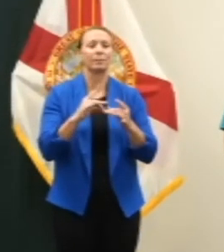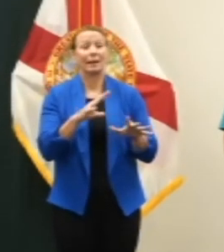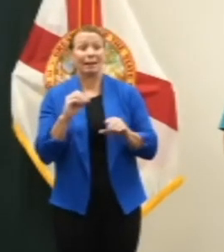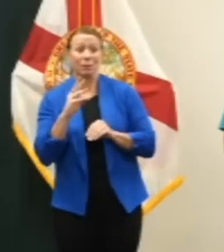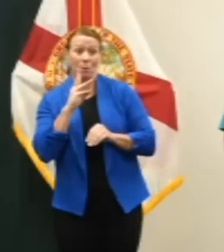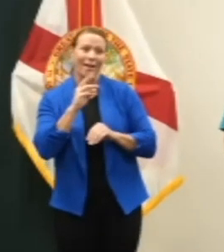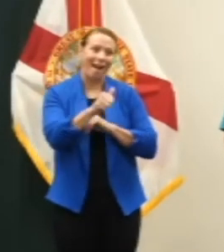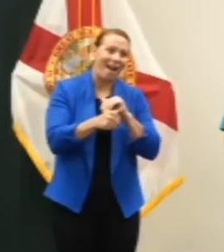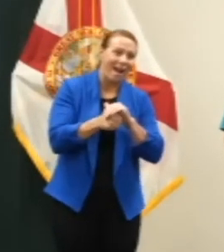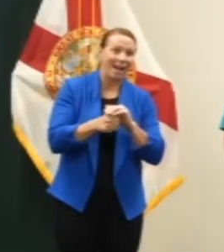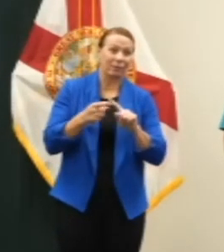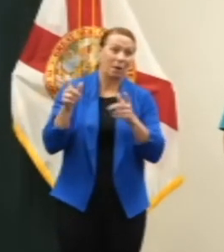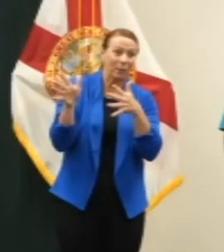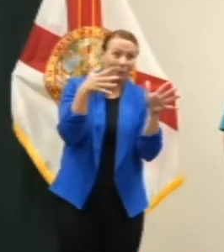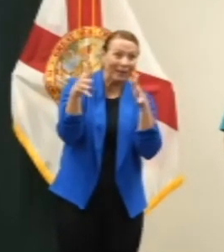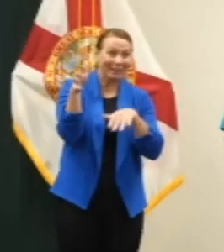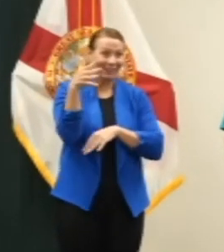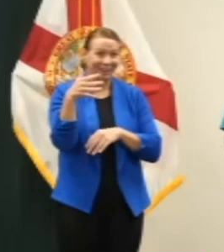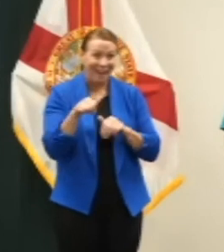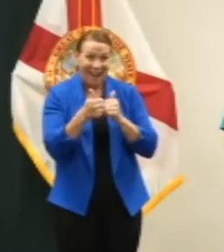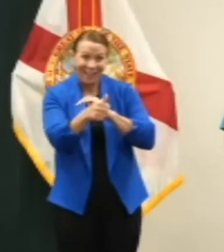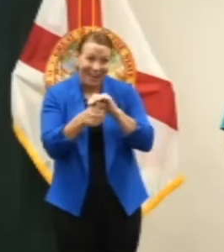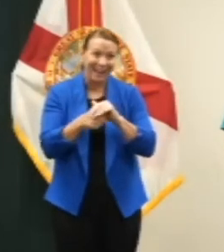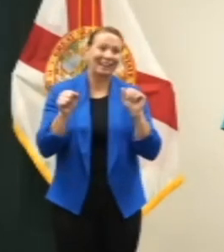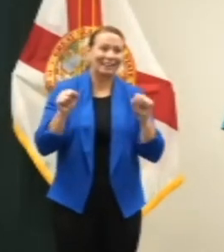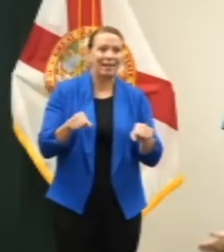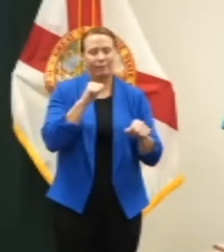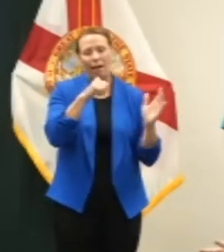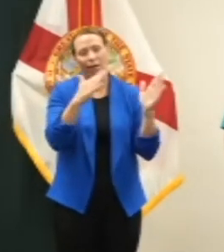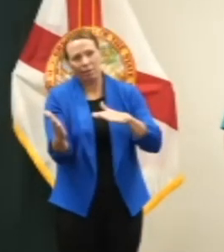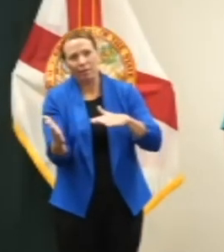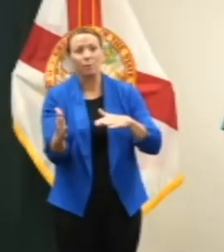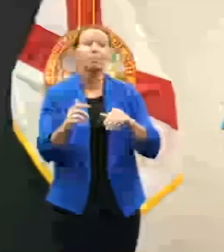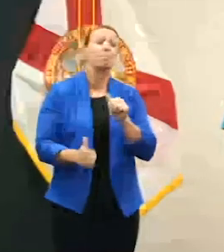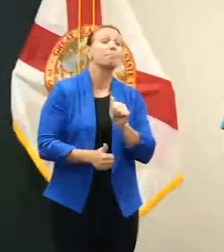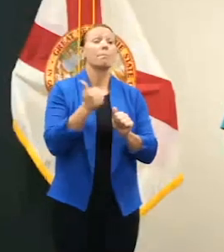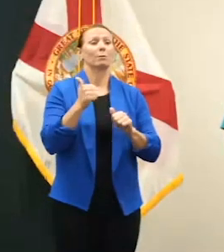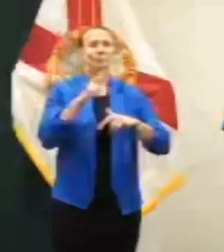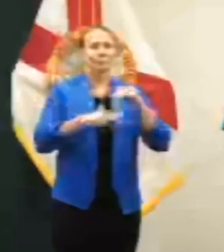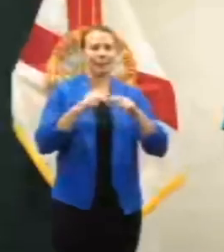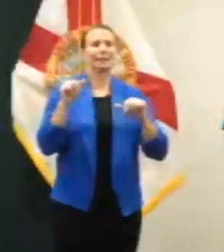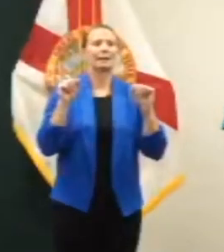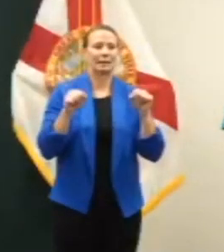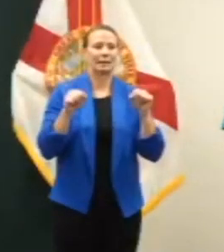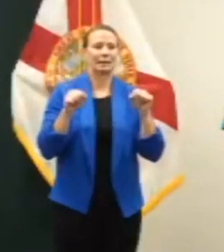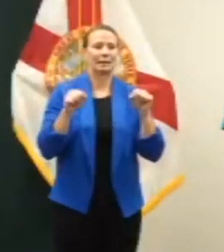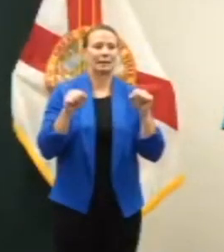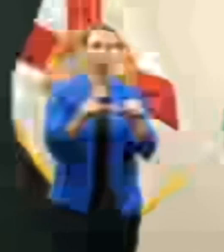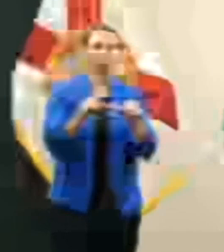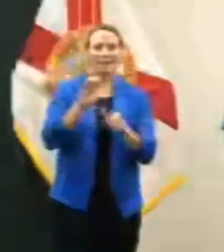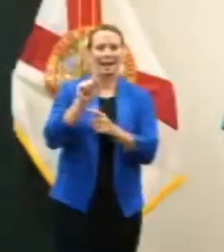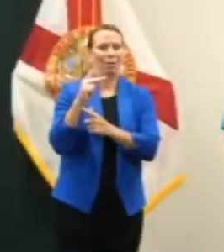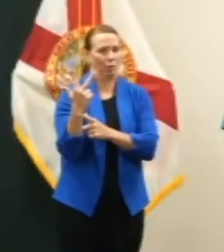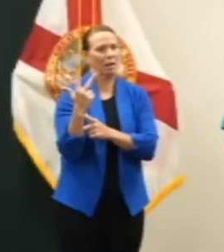in a structure that can withstand. And most structures in Florida are going to be able to withstand a Category 3 type of a